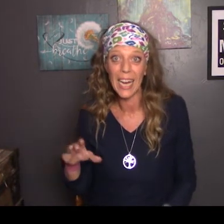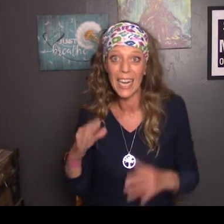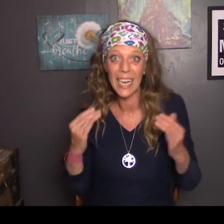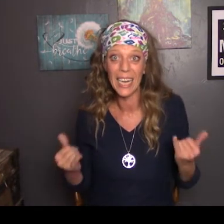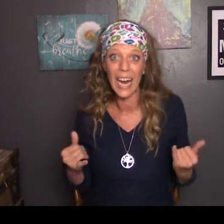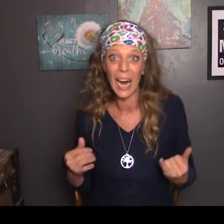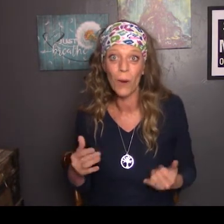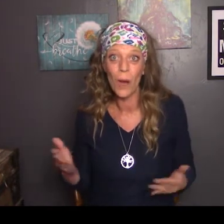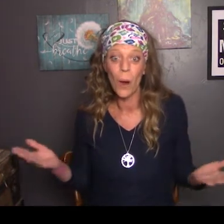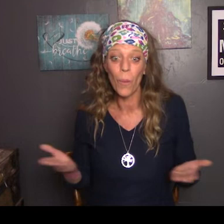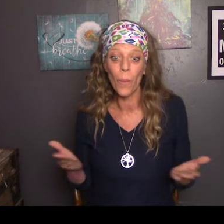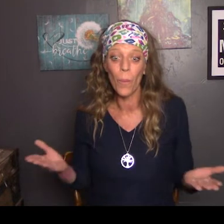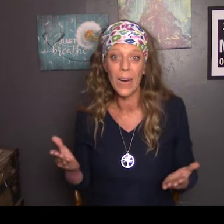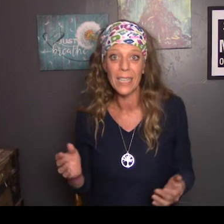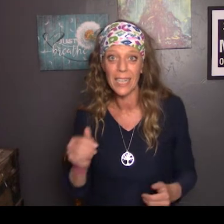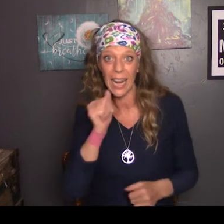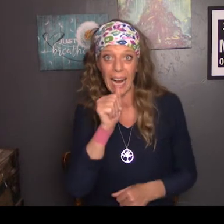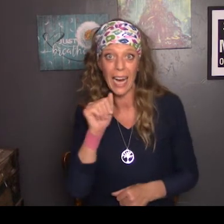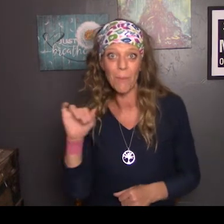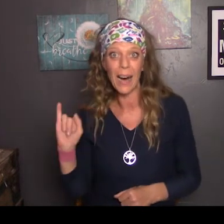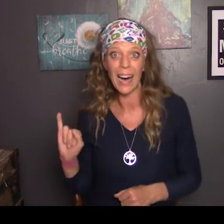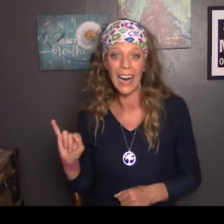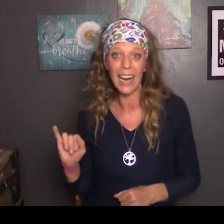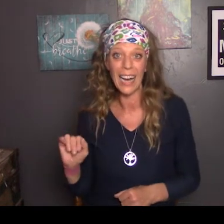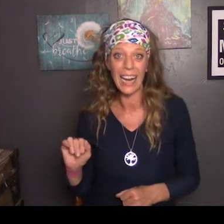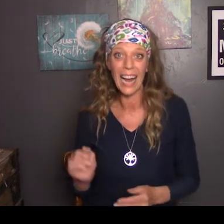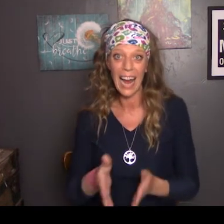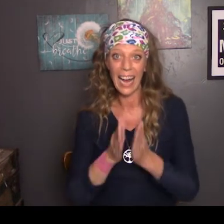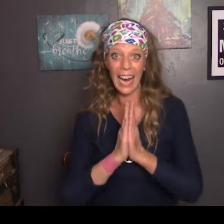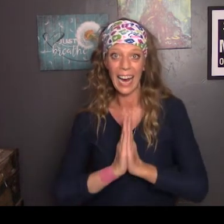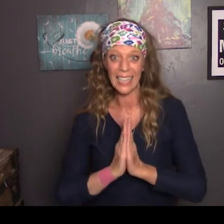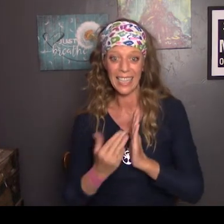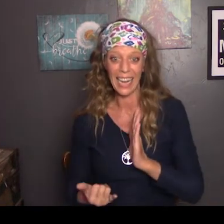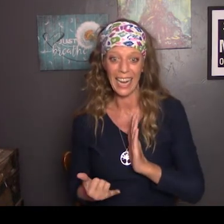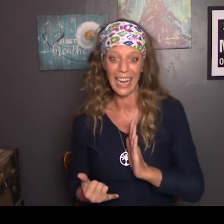Okay, now what am I asking?